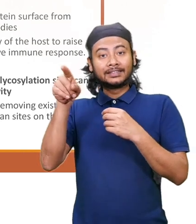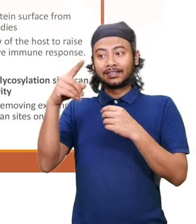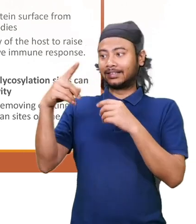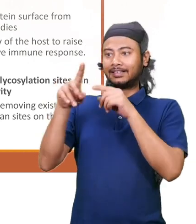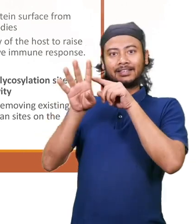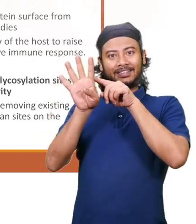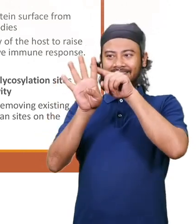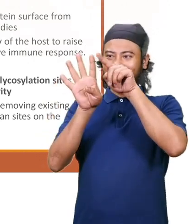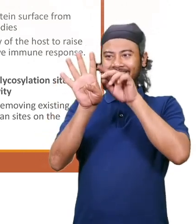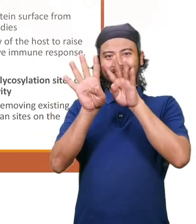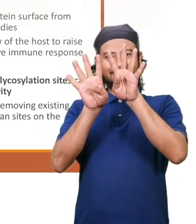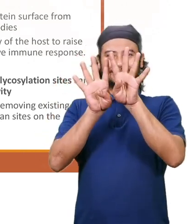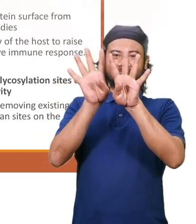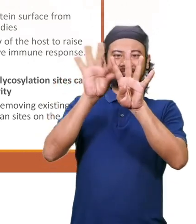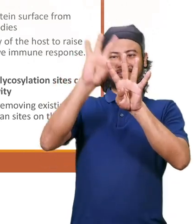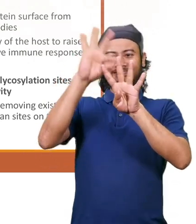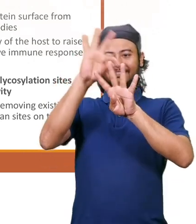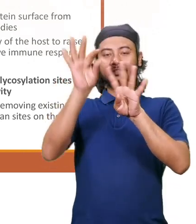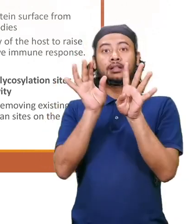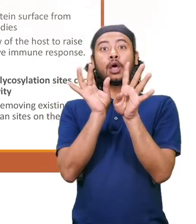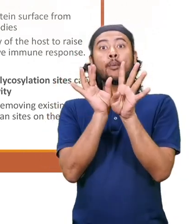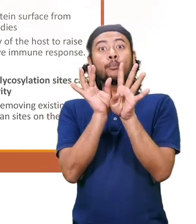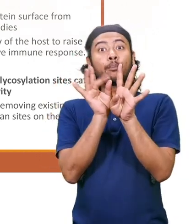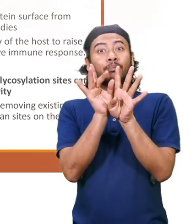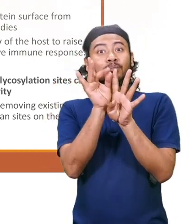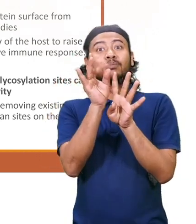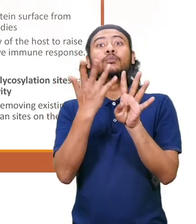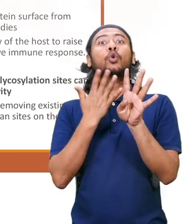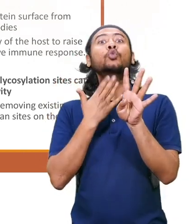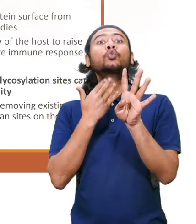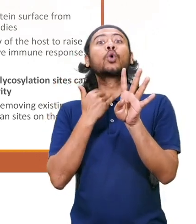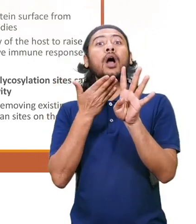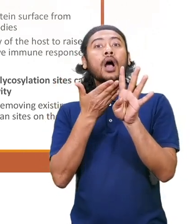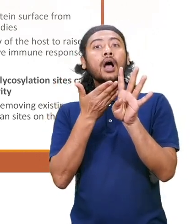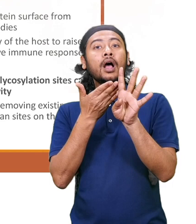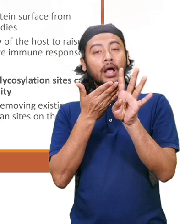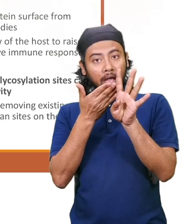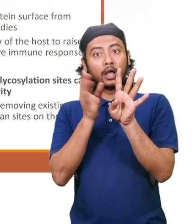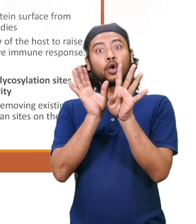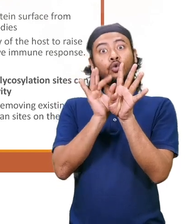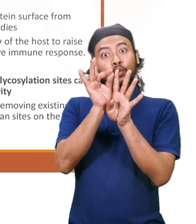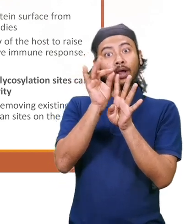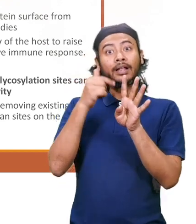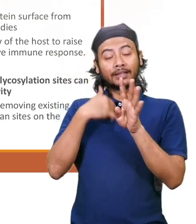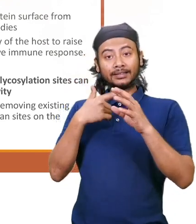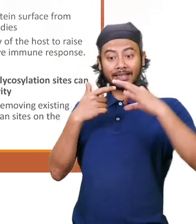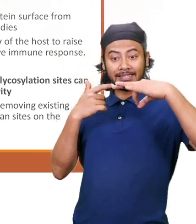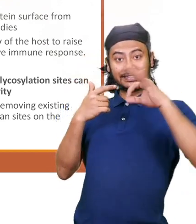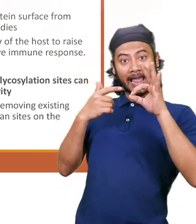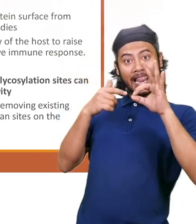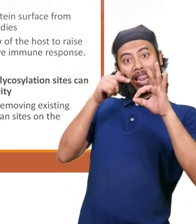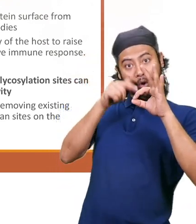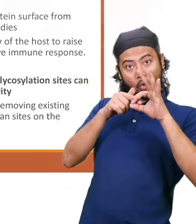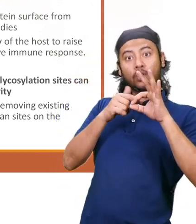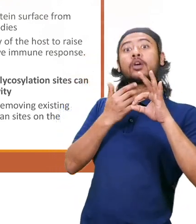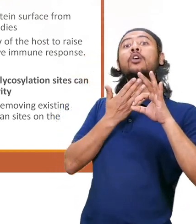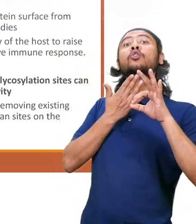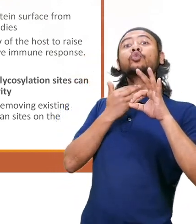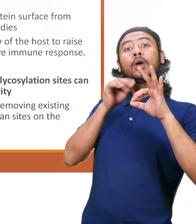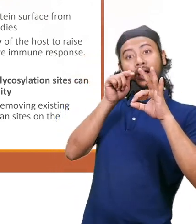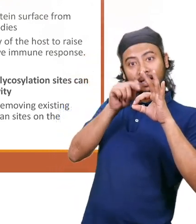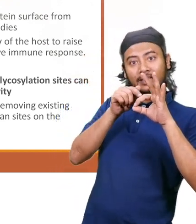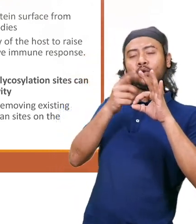virus to escape the host immune system by acting as a protective covering against host